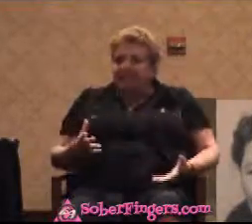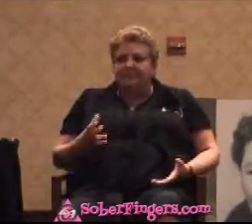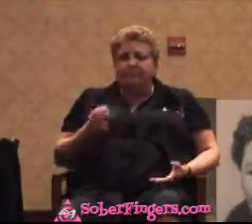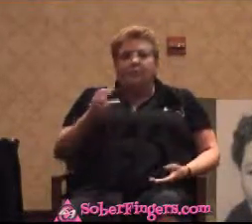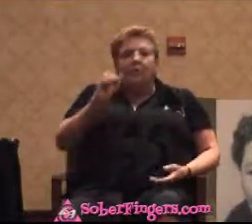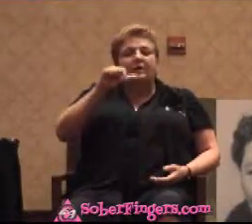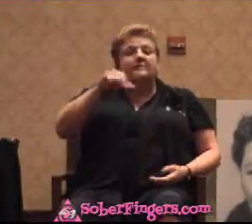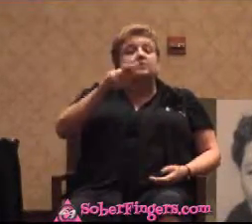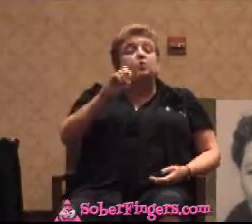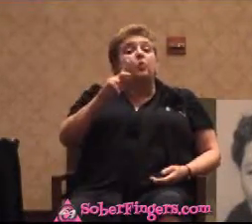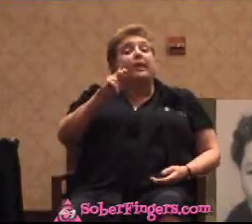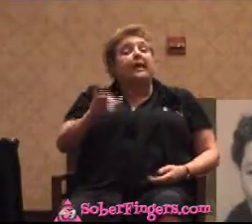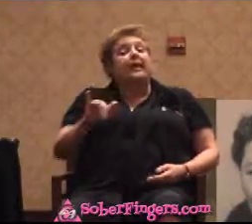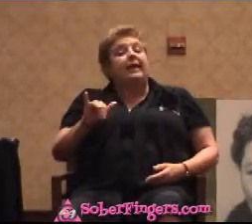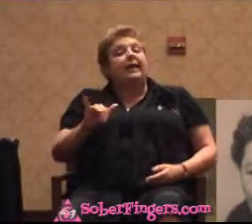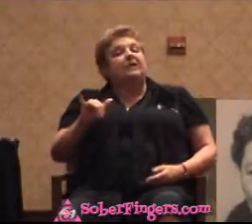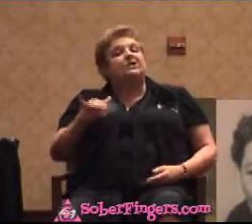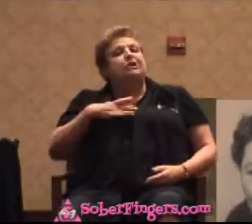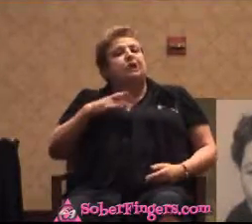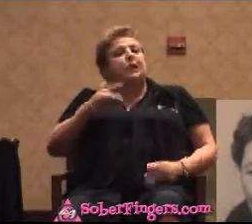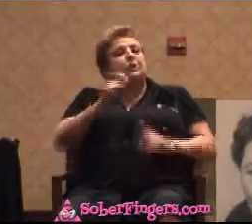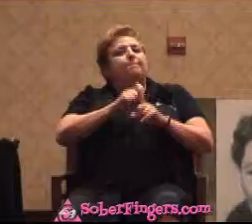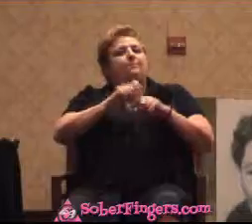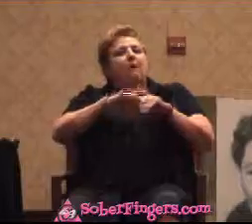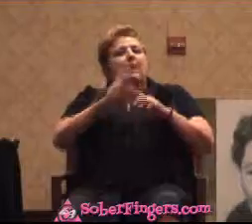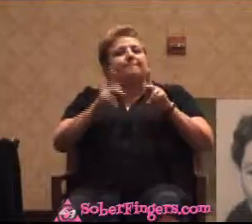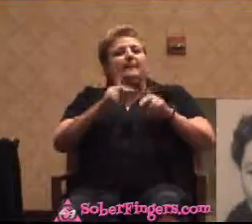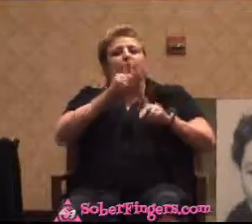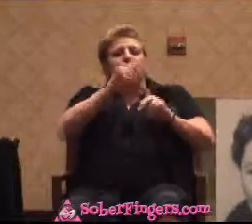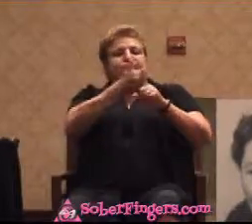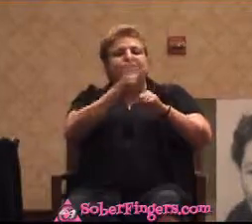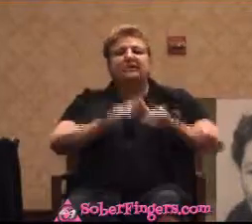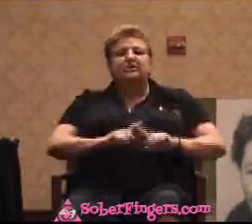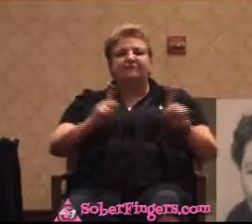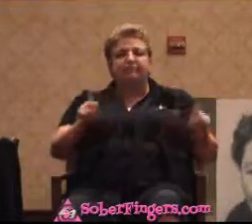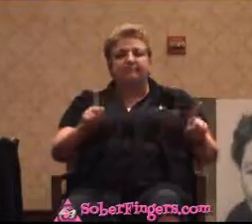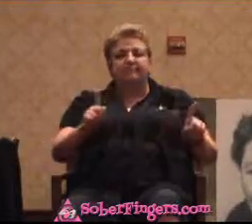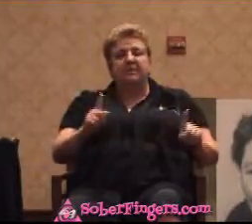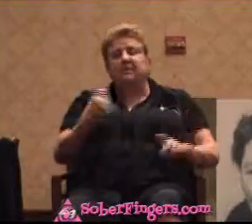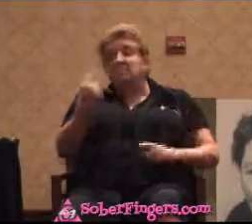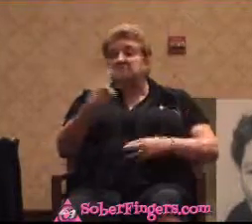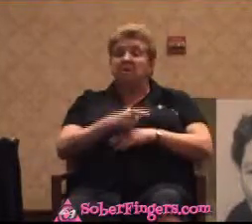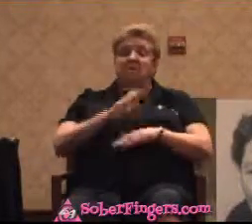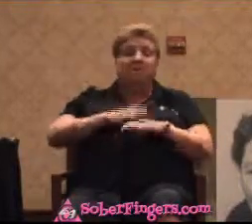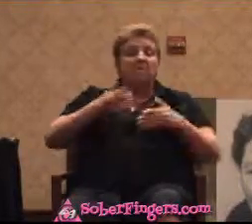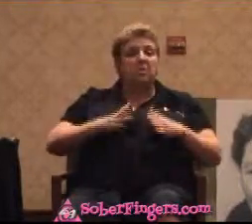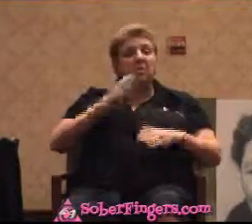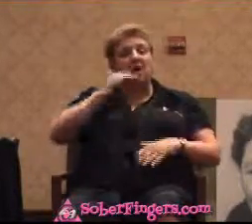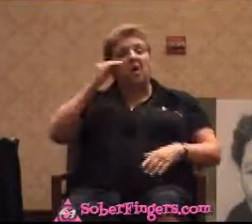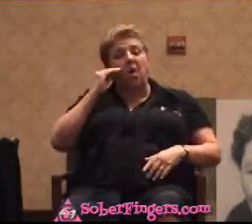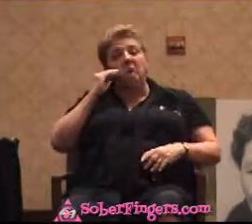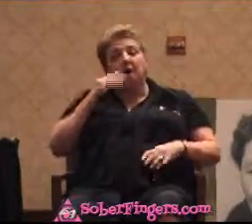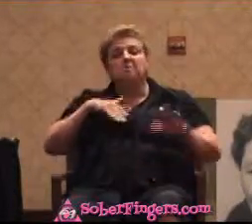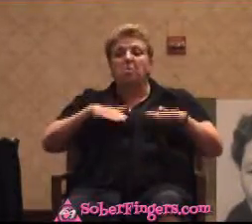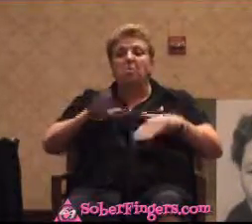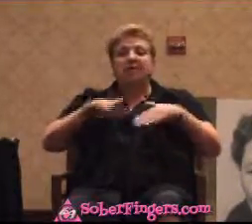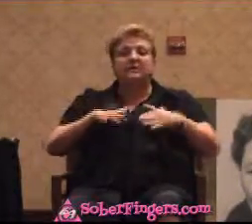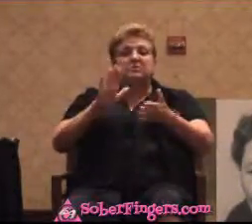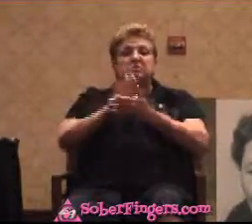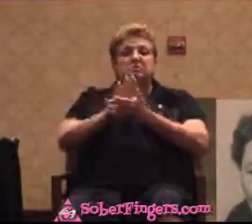beat up people that were different. And, I was on my way home from school, and they started throwing rocks at me. And I ran in the house, and I told my mother, I